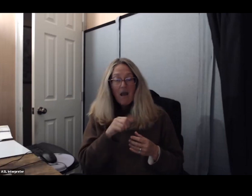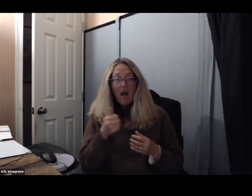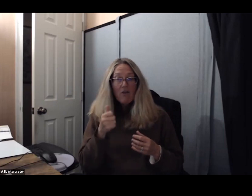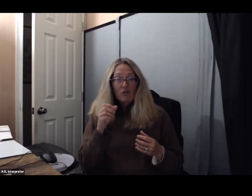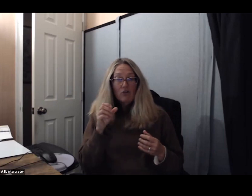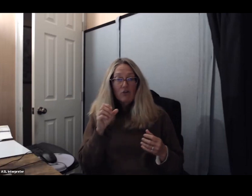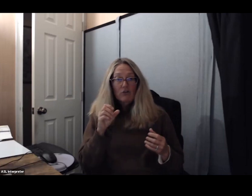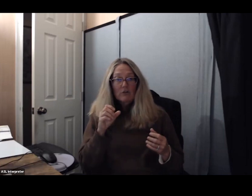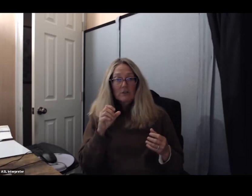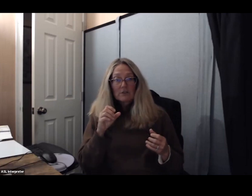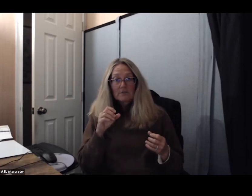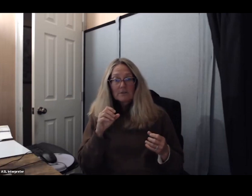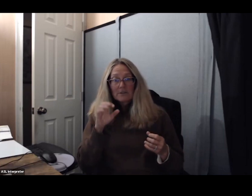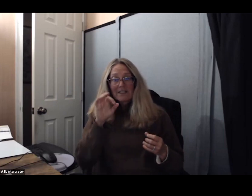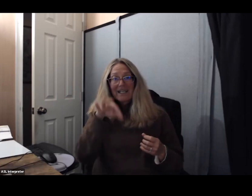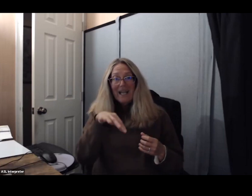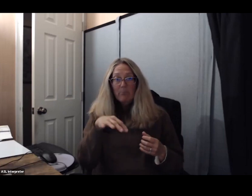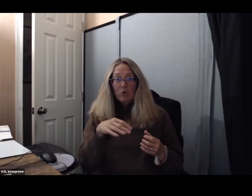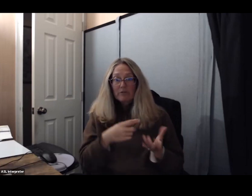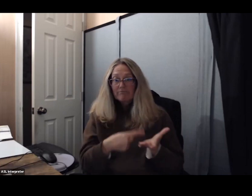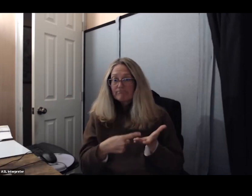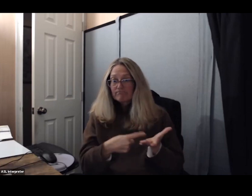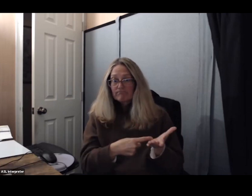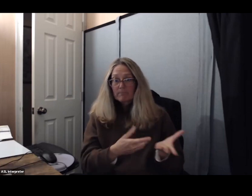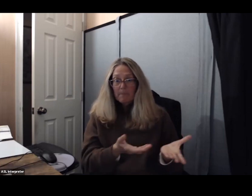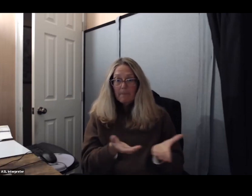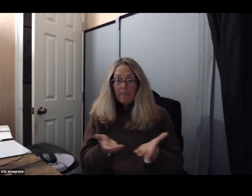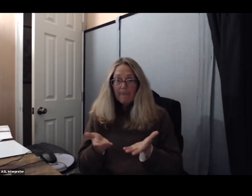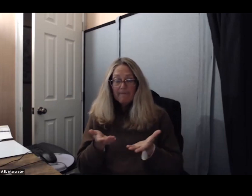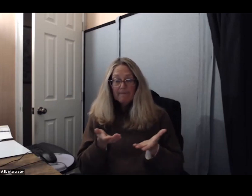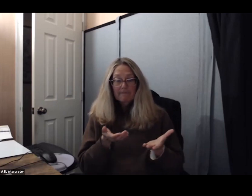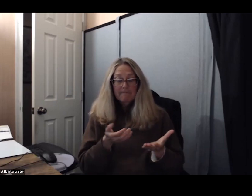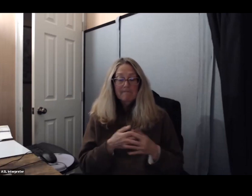other board members regarding the legislative committee?